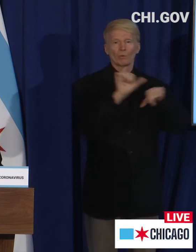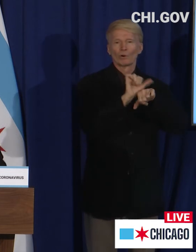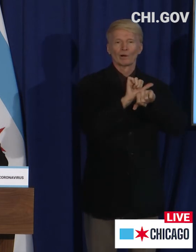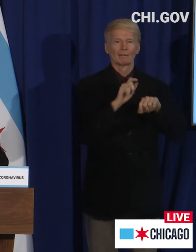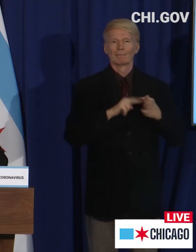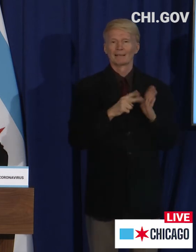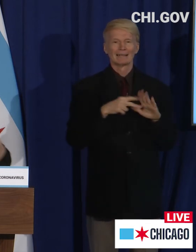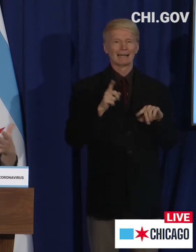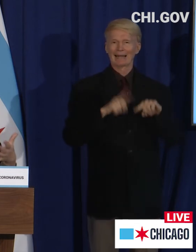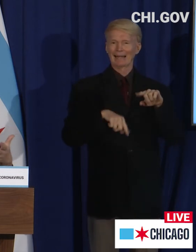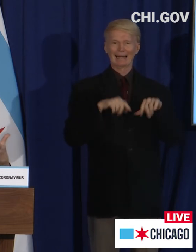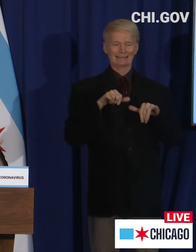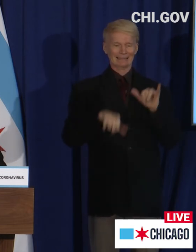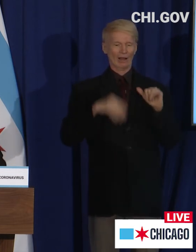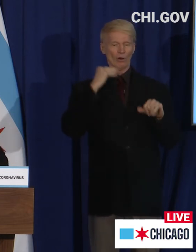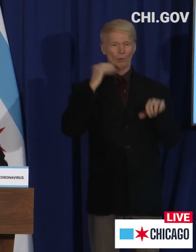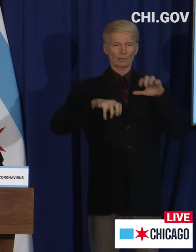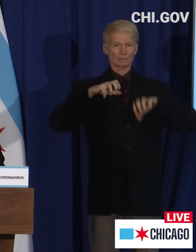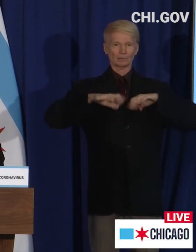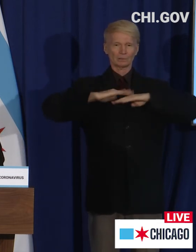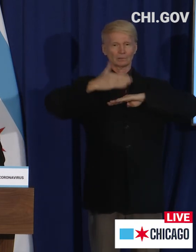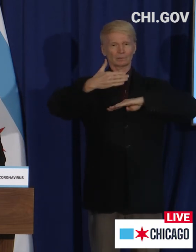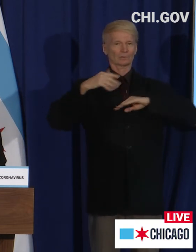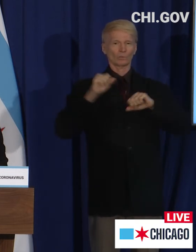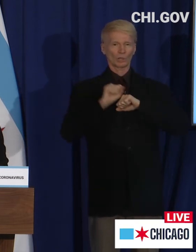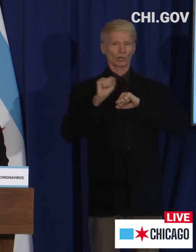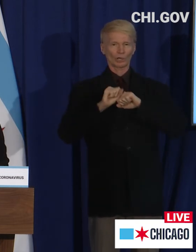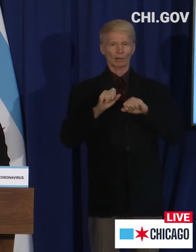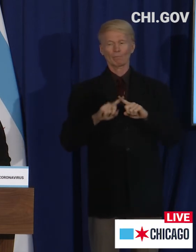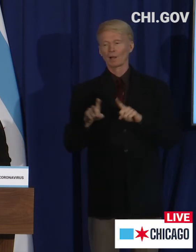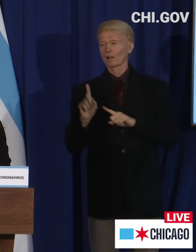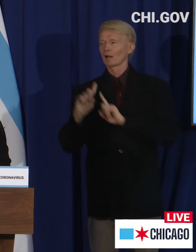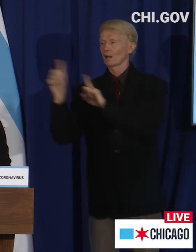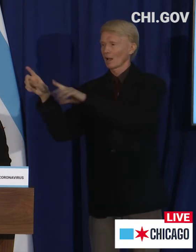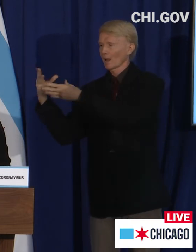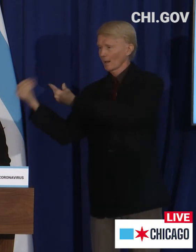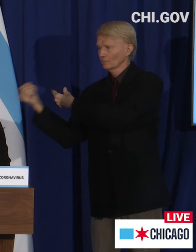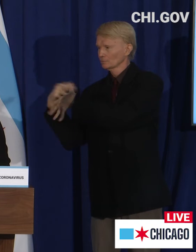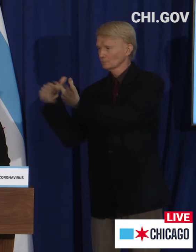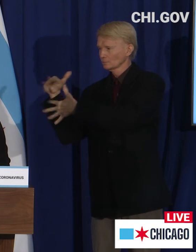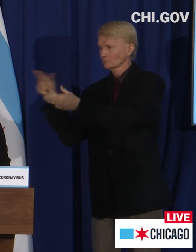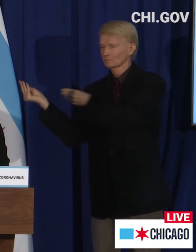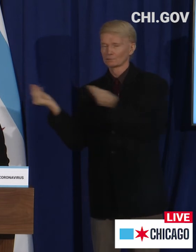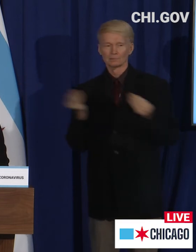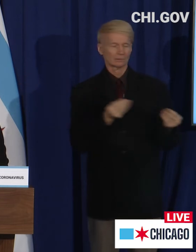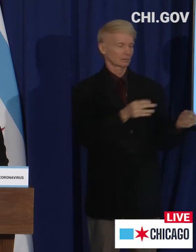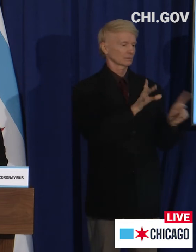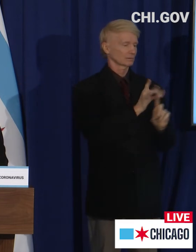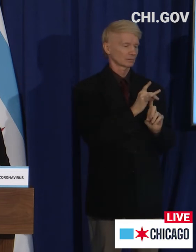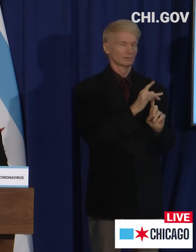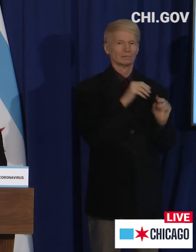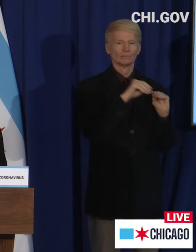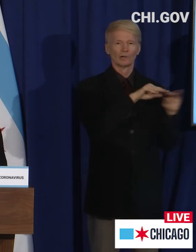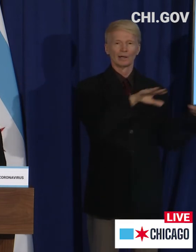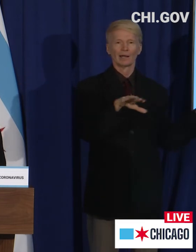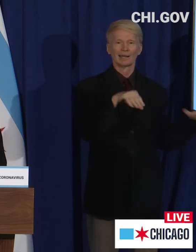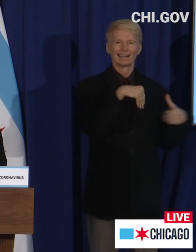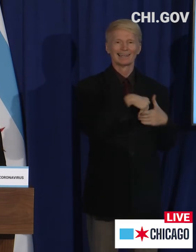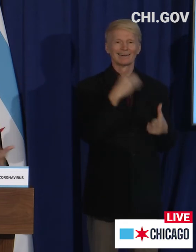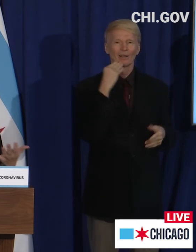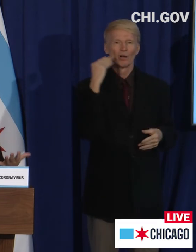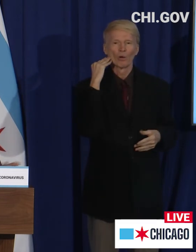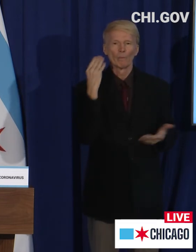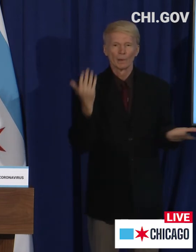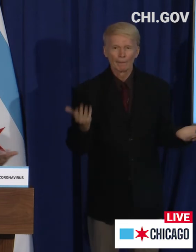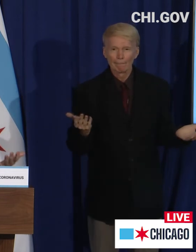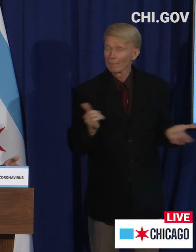from home, people who are out and about, unfortunately bringing it back to home, but we still continue to see a lot of spread within the home setting.